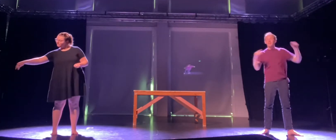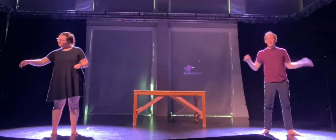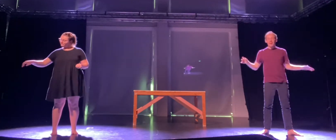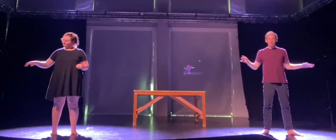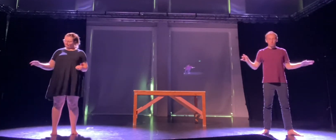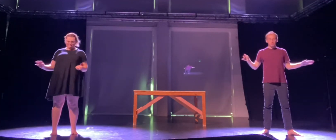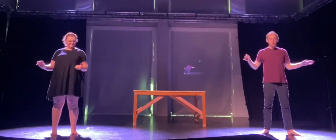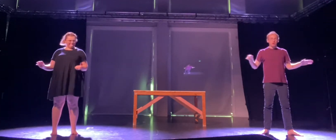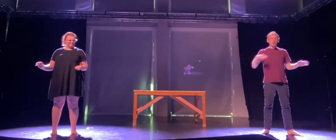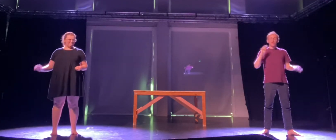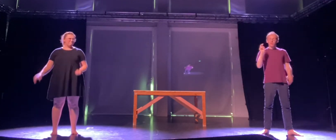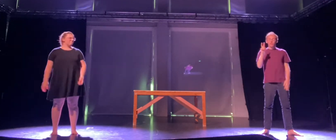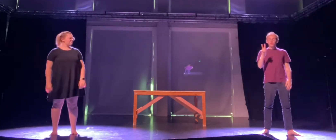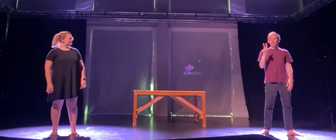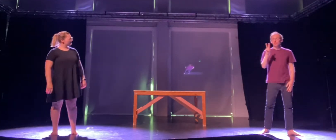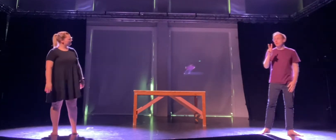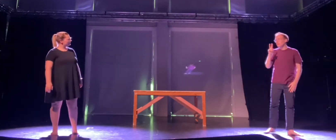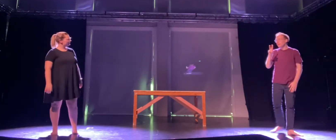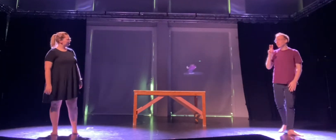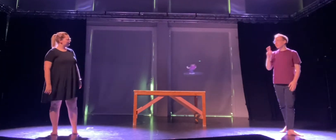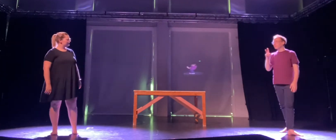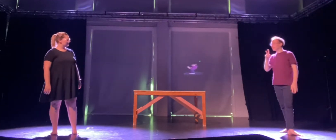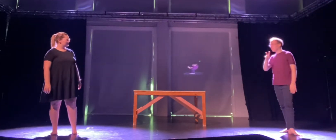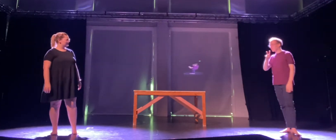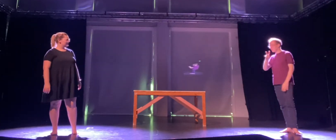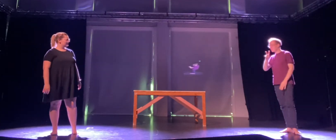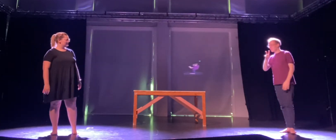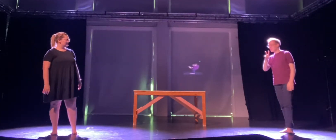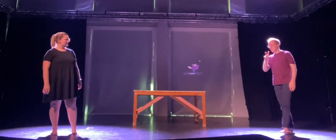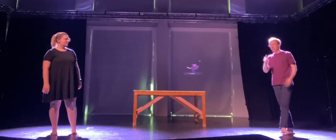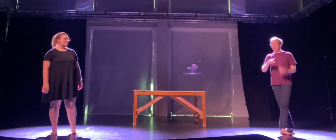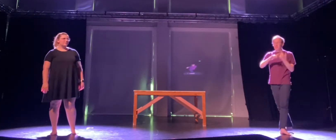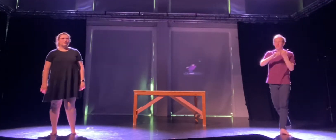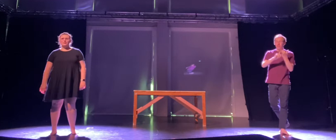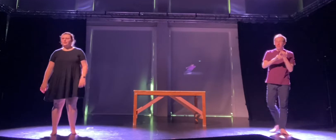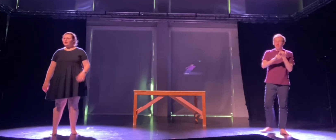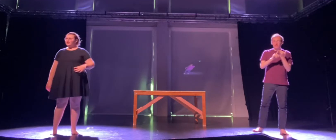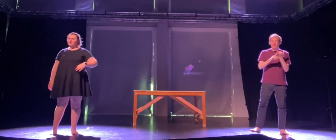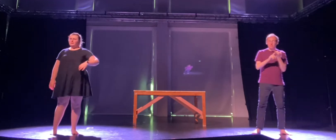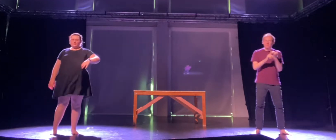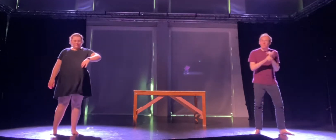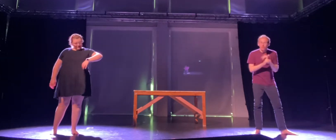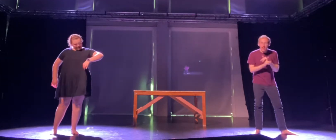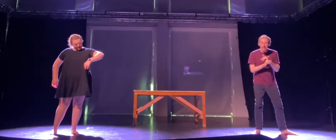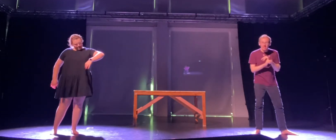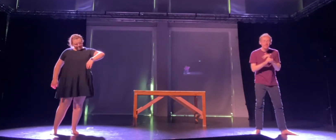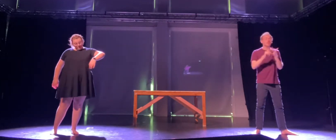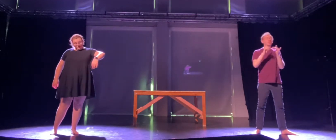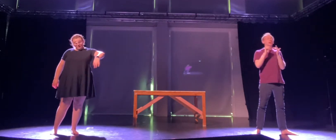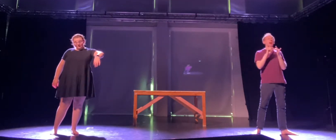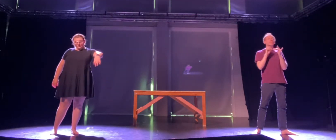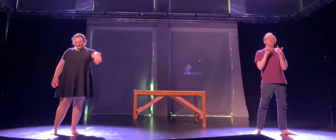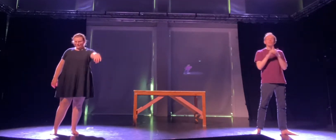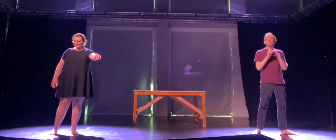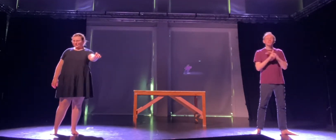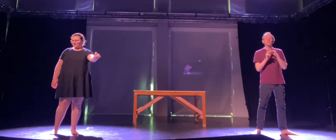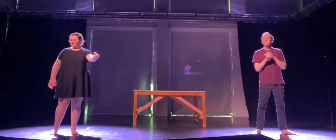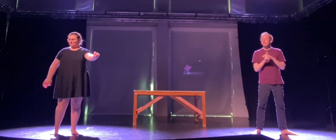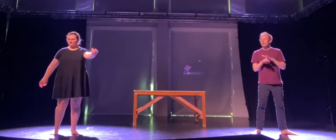Now, there are 2 views that remain clear within this community. The Earth is completely flat, and there is no such thing as outer